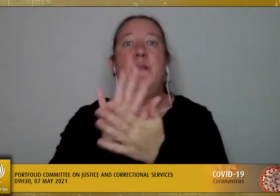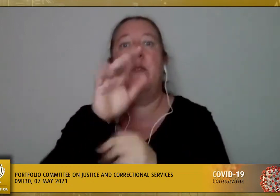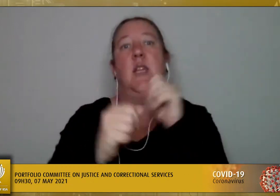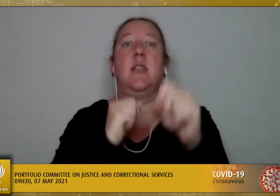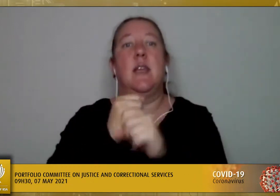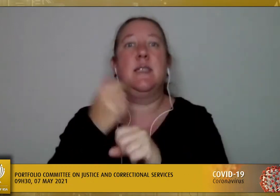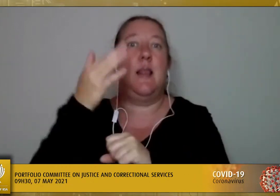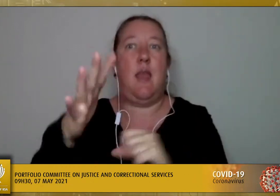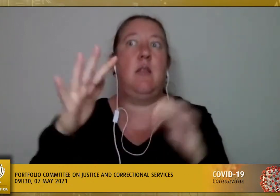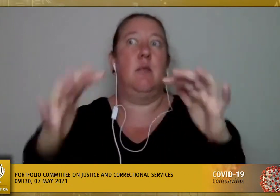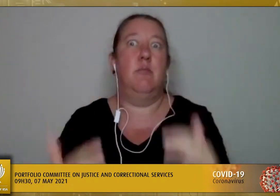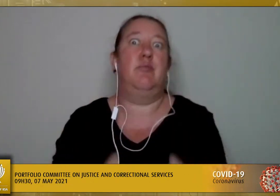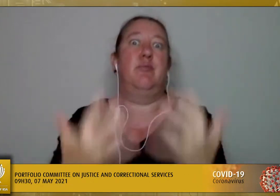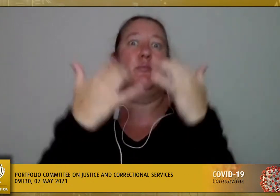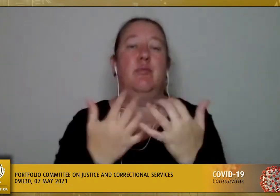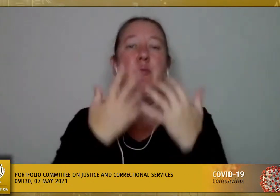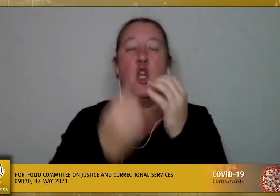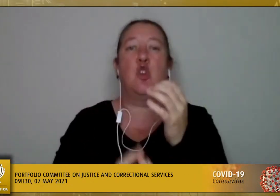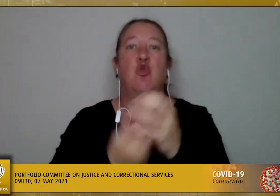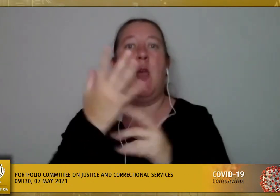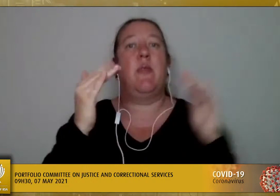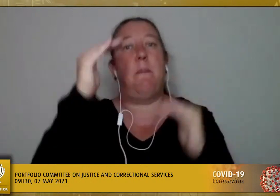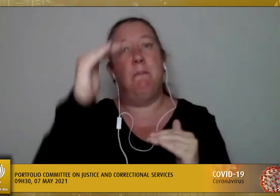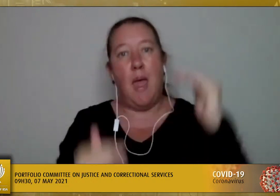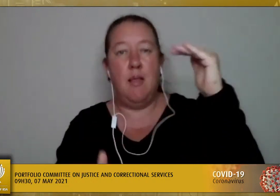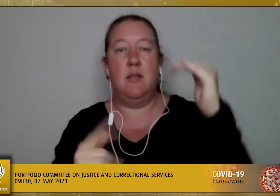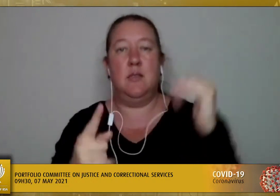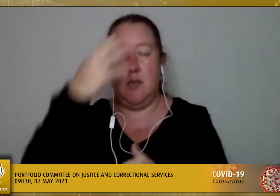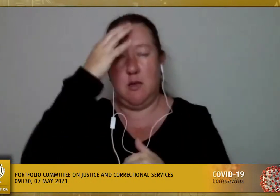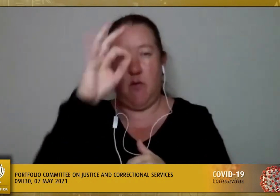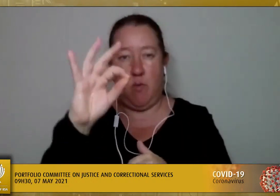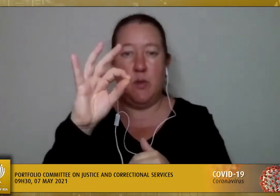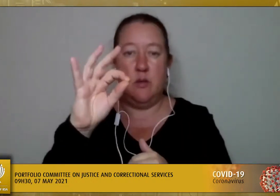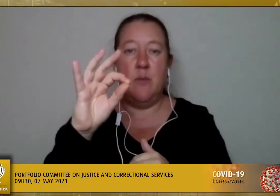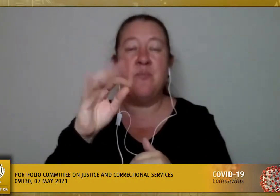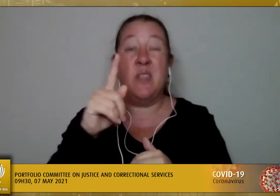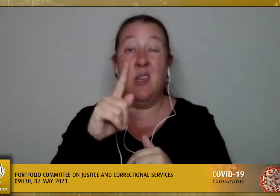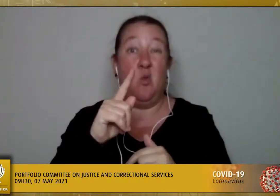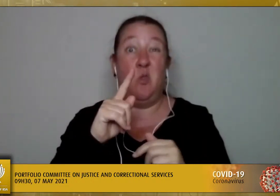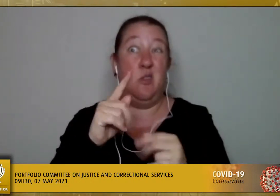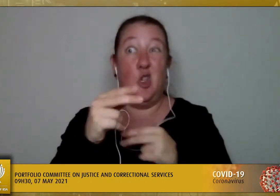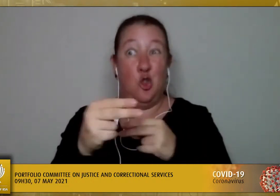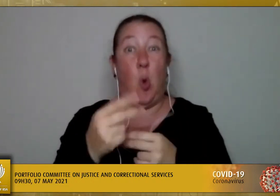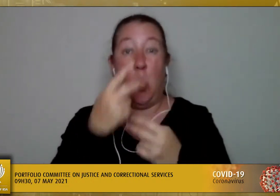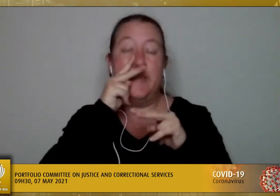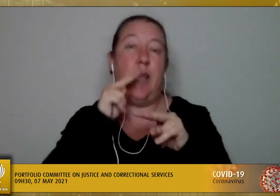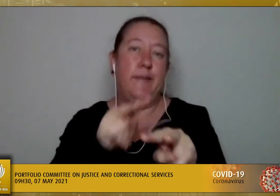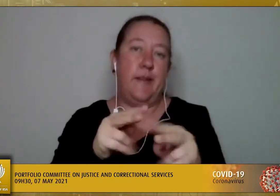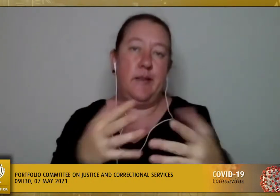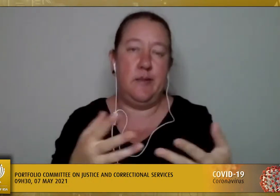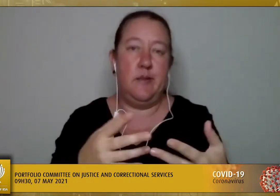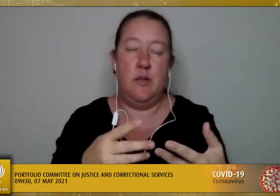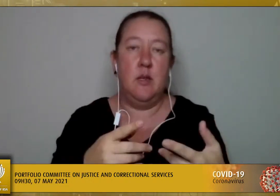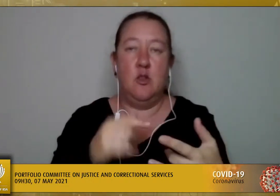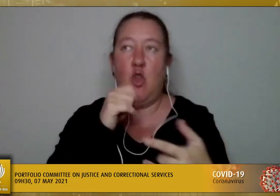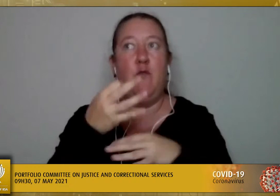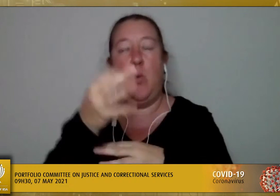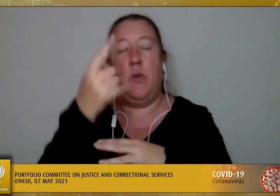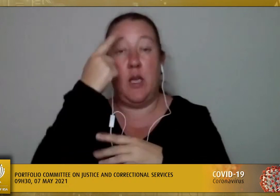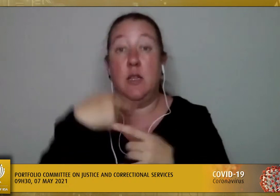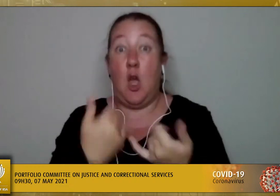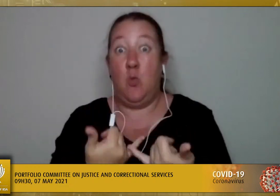and create this terrible imbalance in government it was really short-sighted and now here we are sitting with this when it's